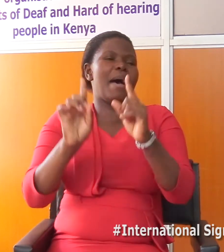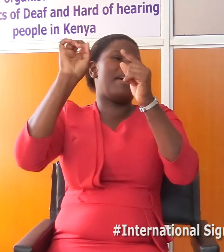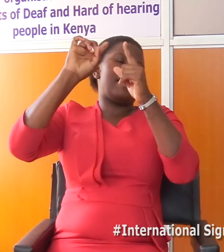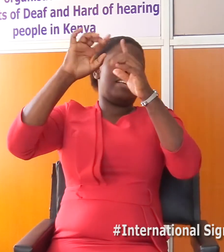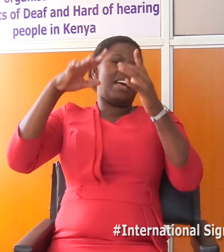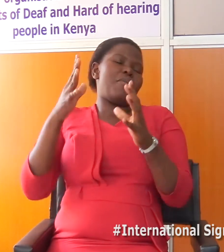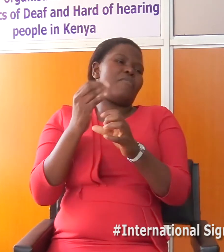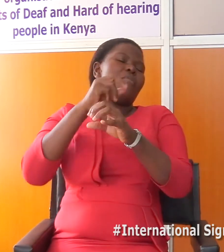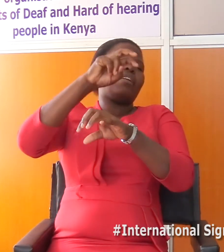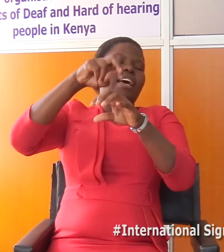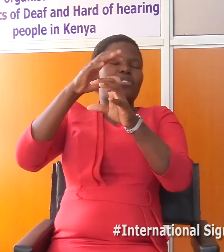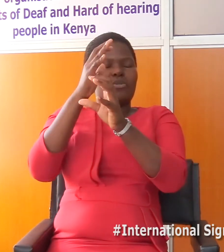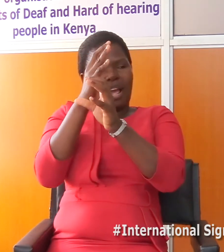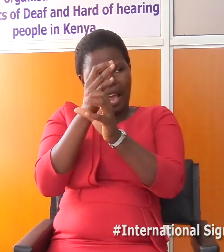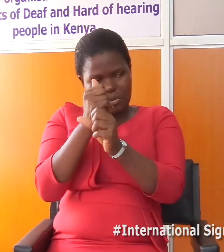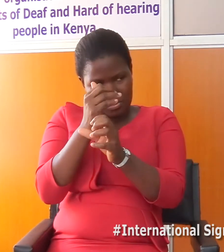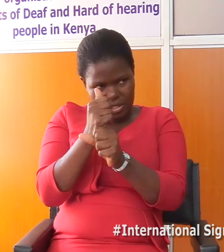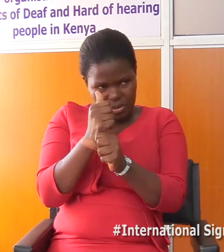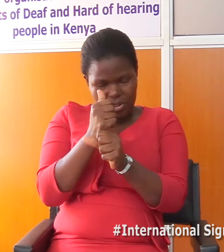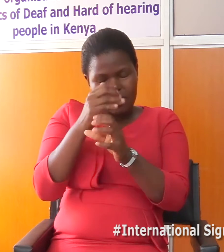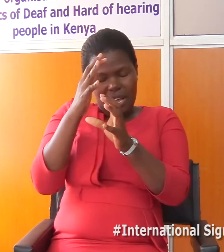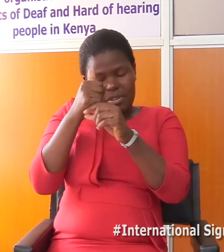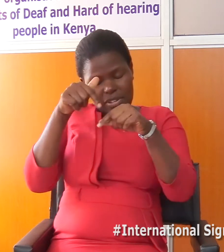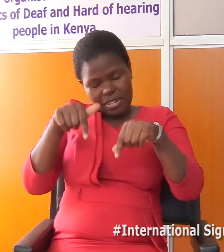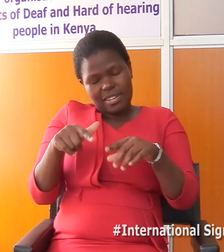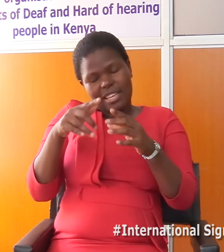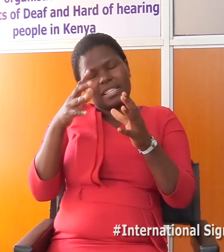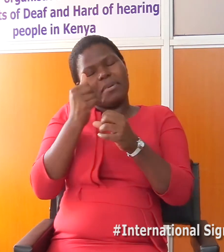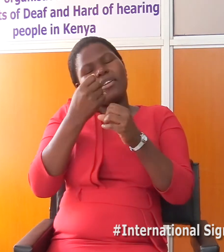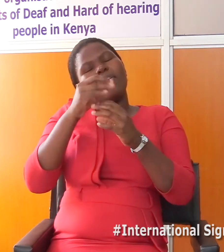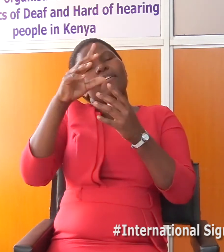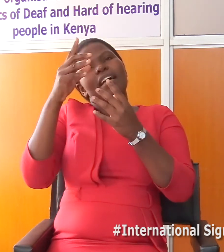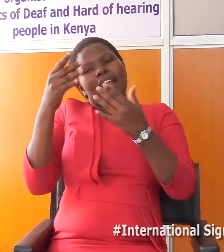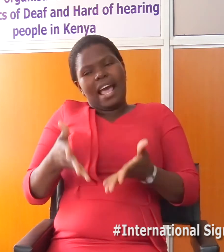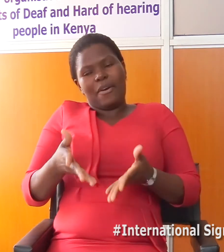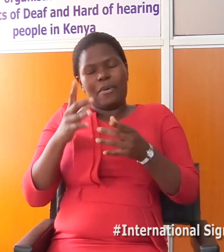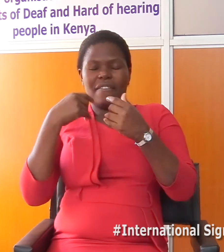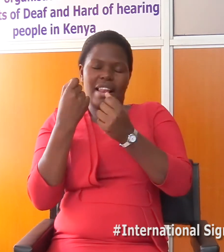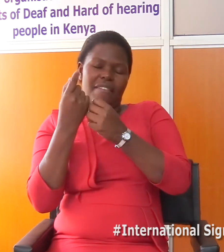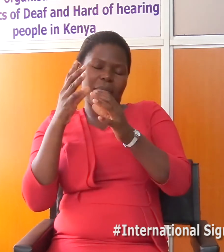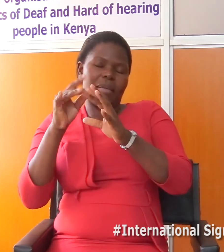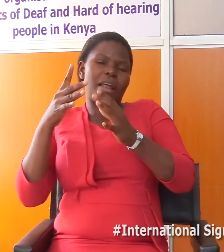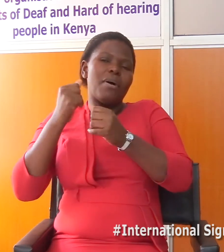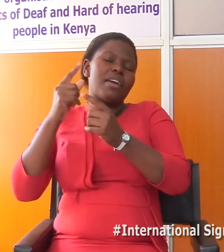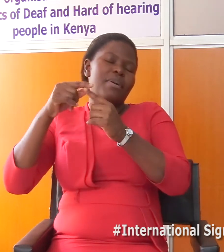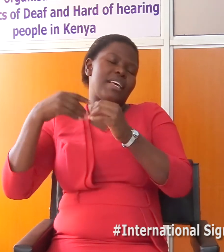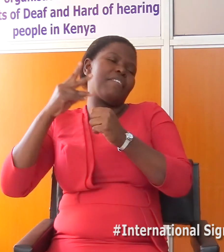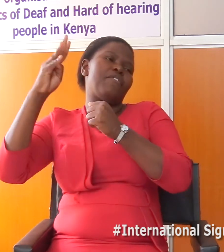up with everyone to form a national association. Yeah. So remember this one, for now we have